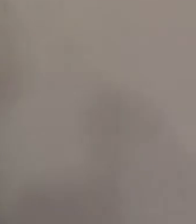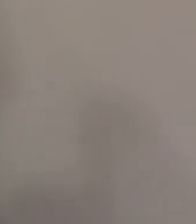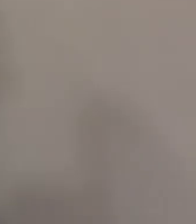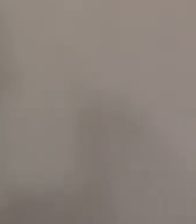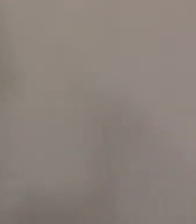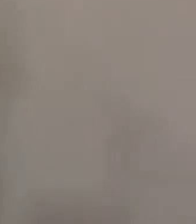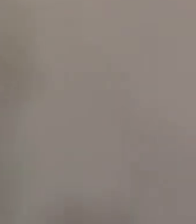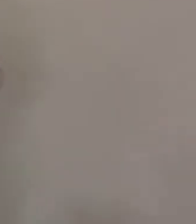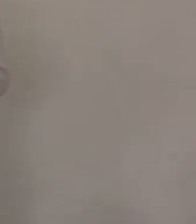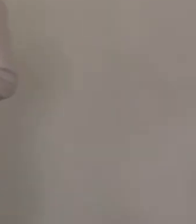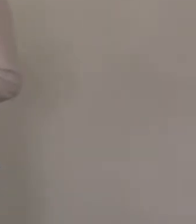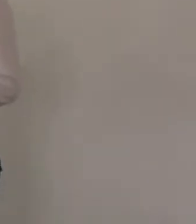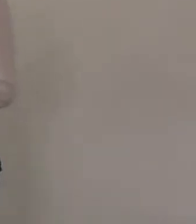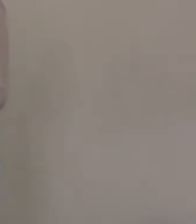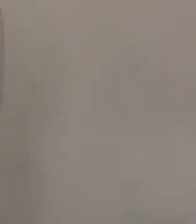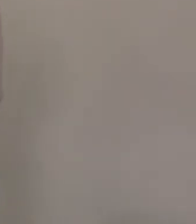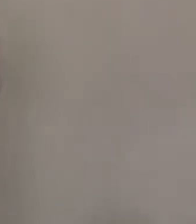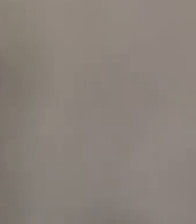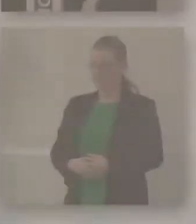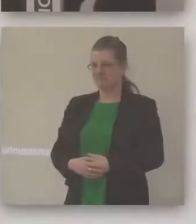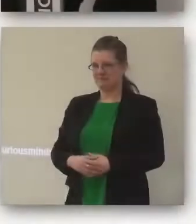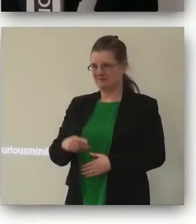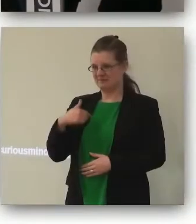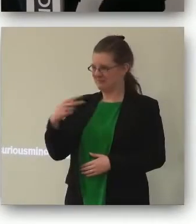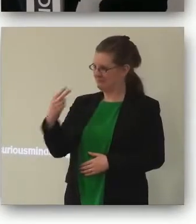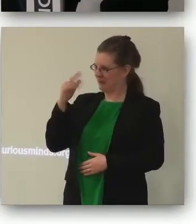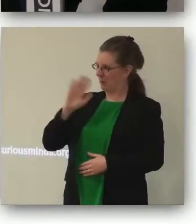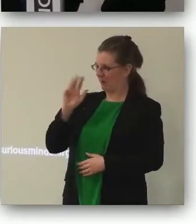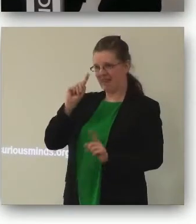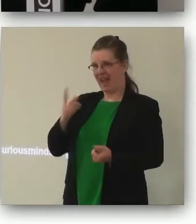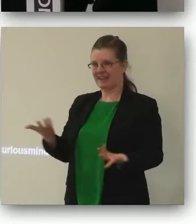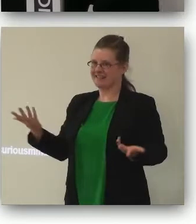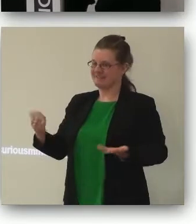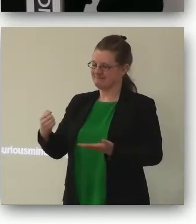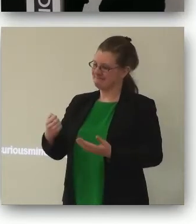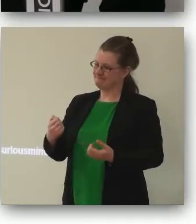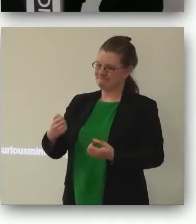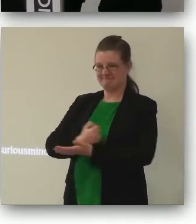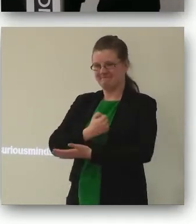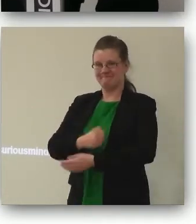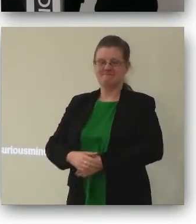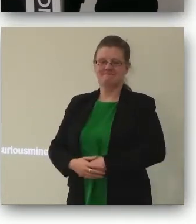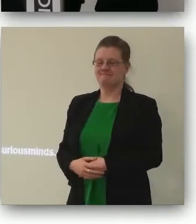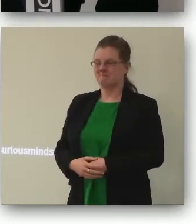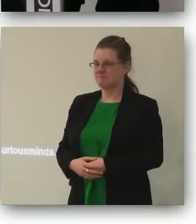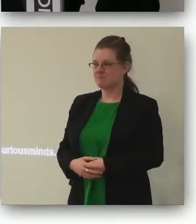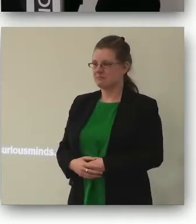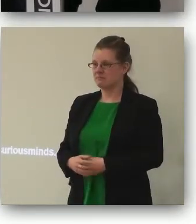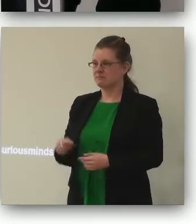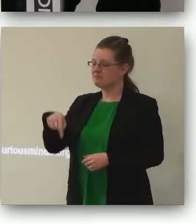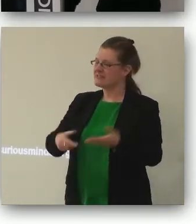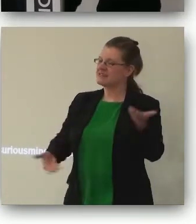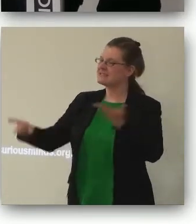Fantastic, thank you very much. We can't see them wave back. That's I know. a shame. So the purpose of